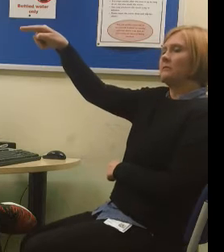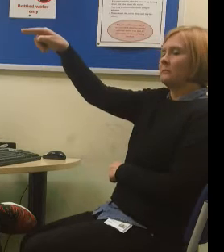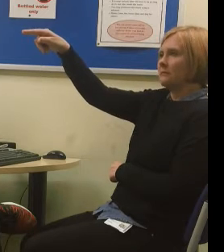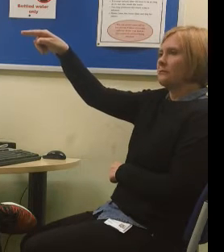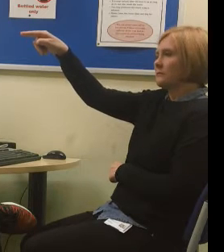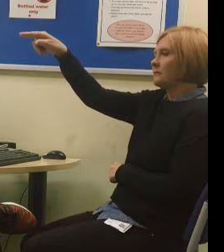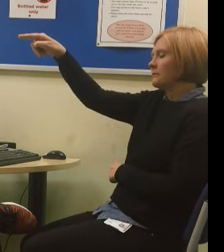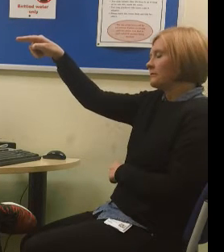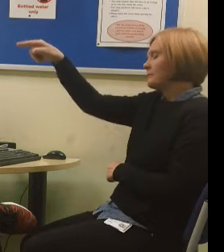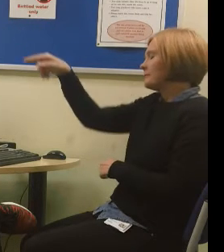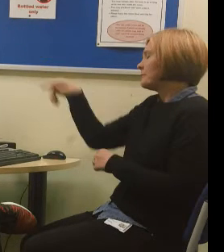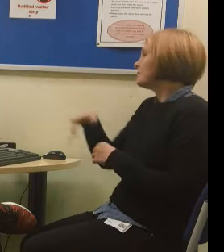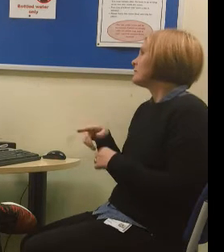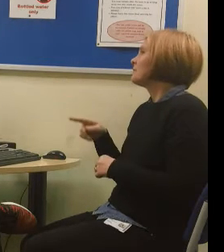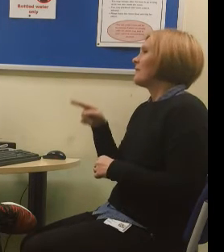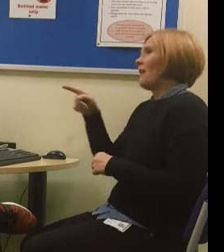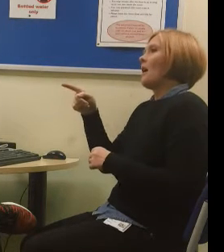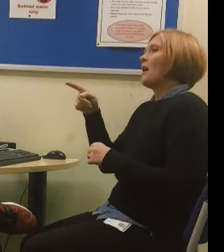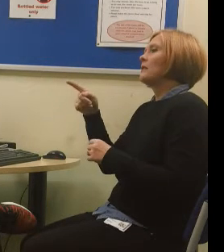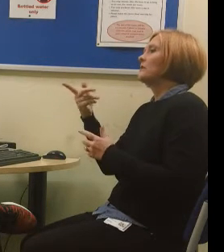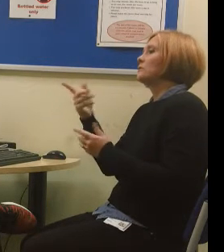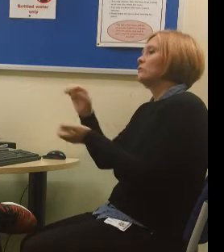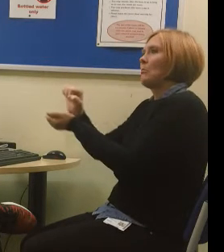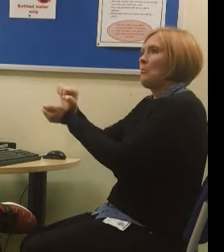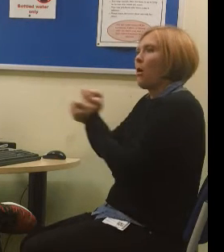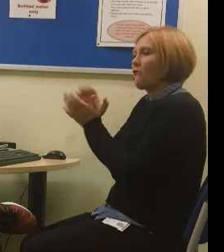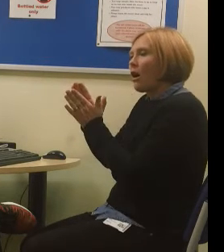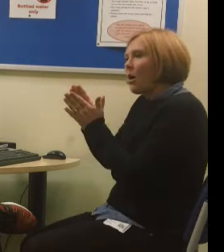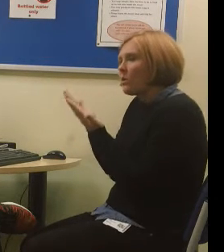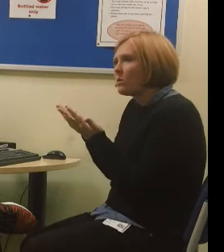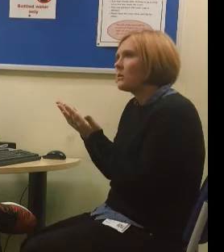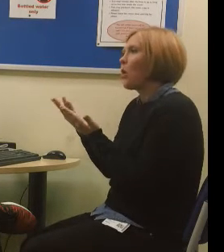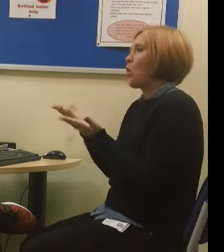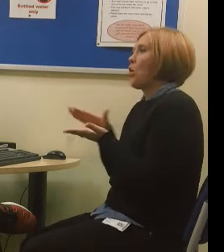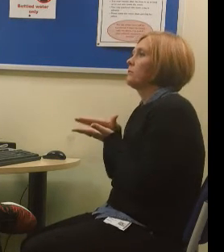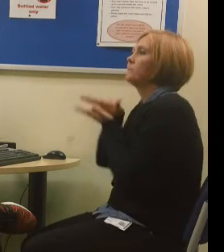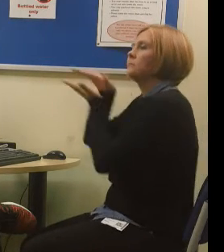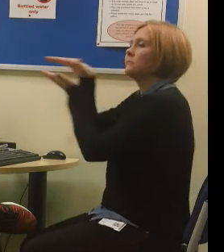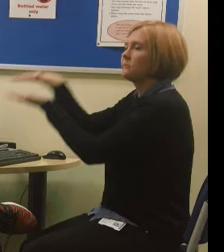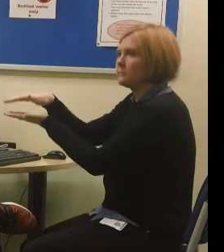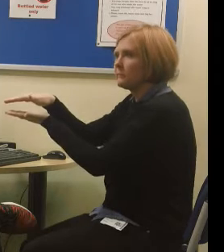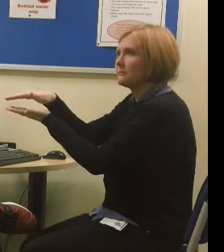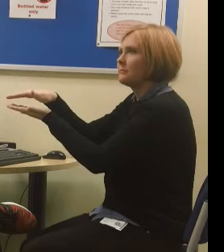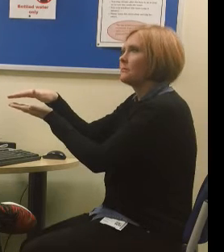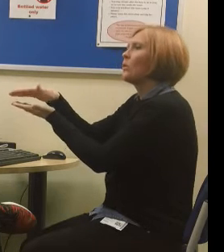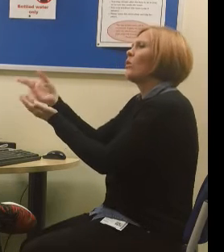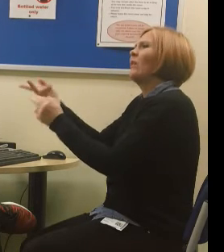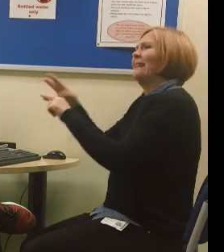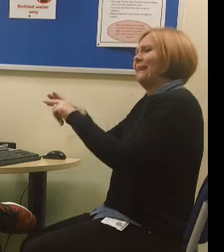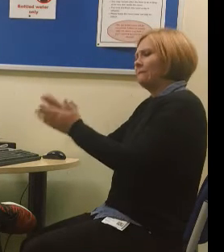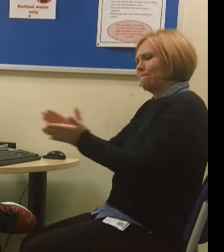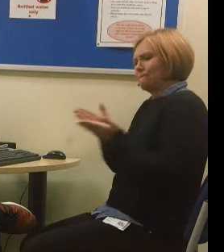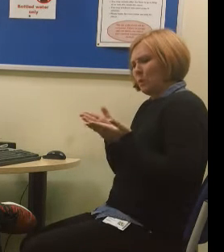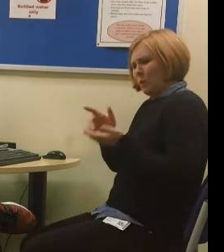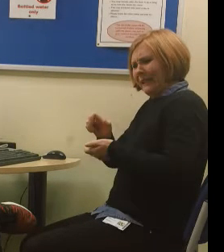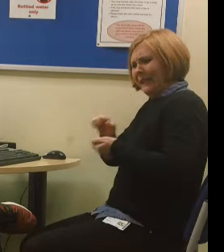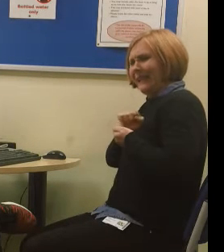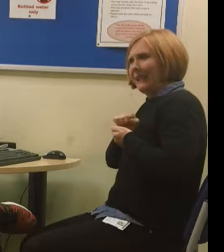This is the Issues Returns desk, where you come to borrow anything you may want to take out, return anything you may have finished with, or renew anything you want to keep for a little bit